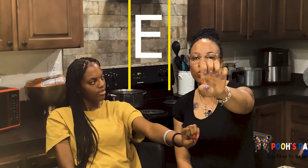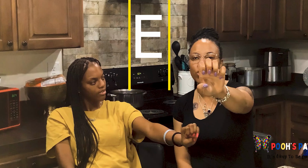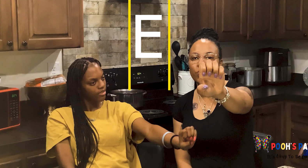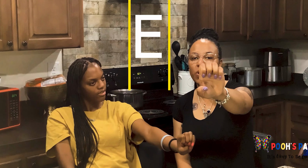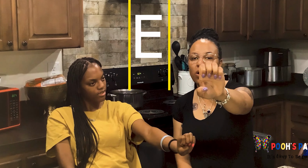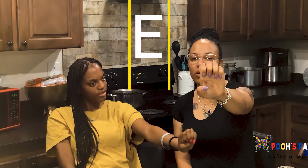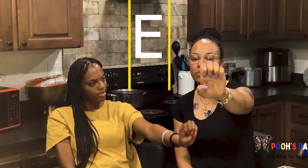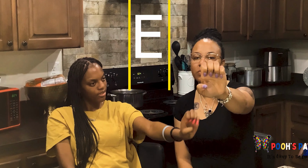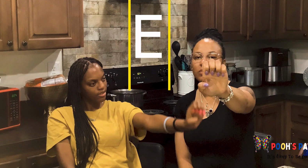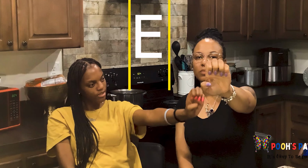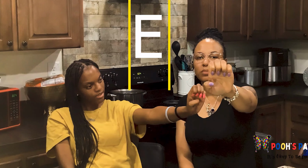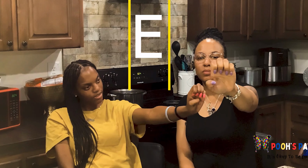your palm,